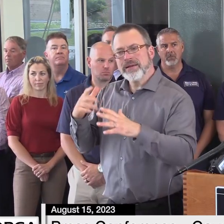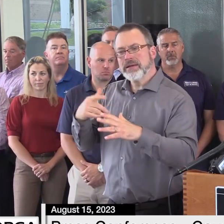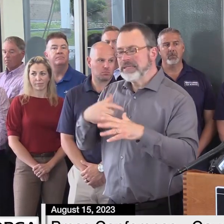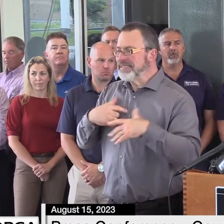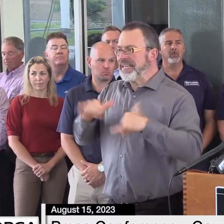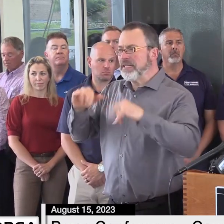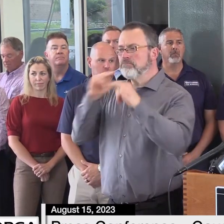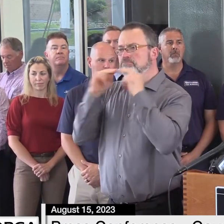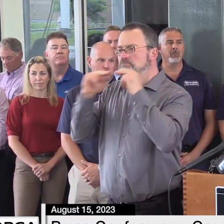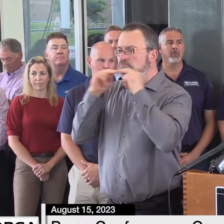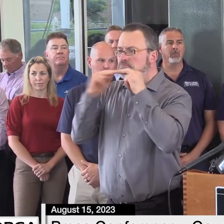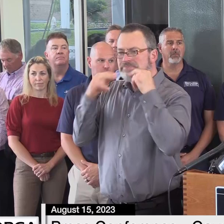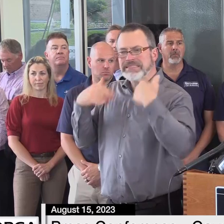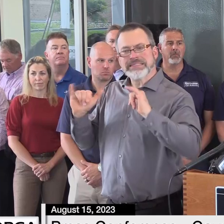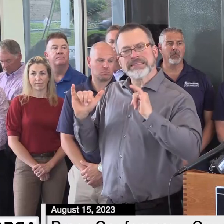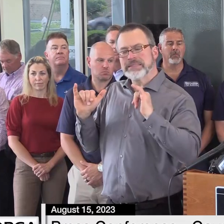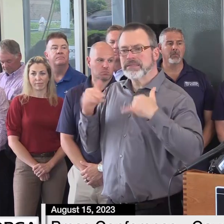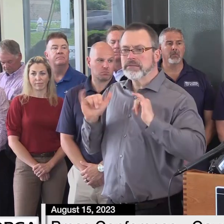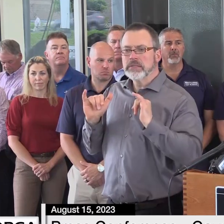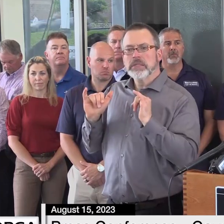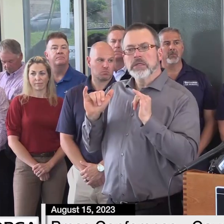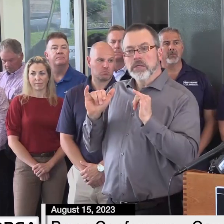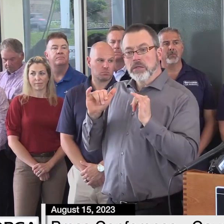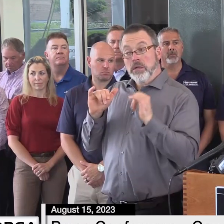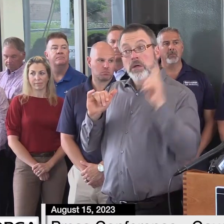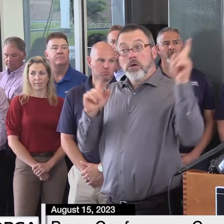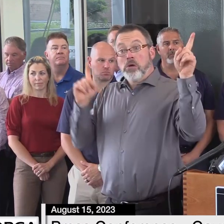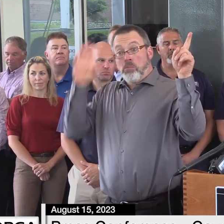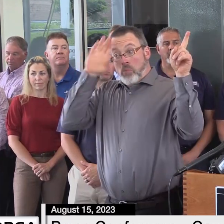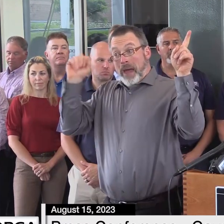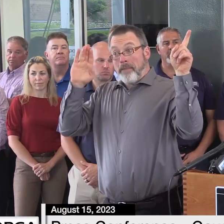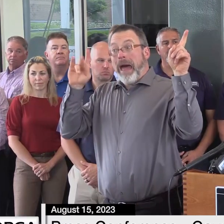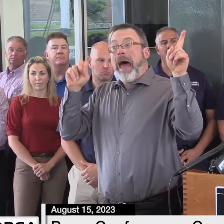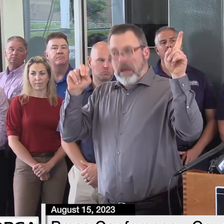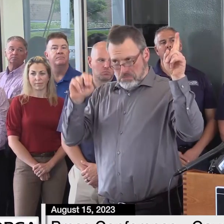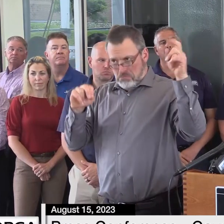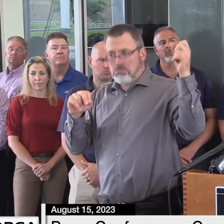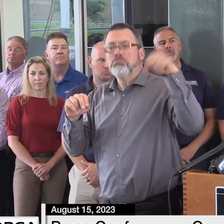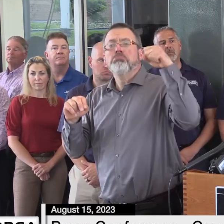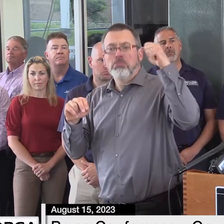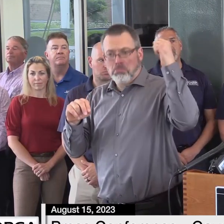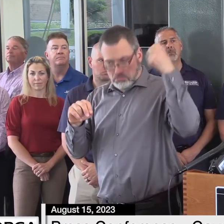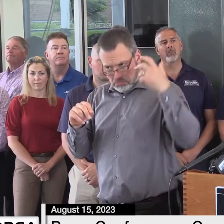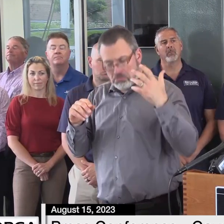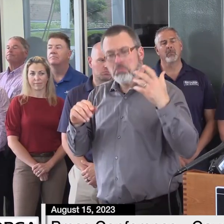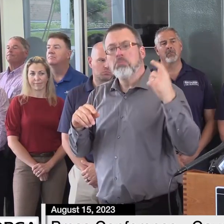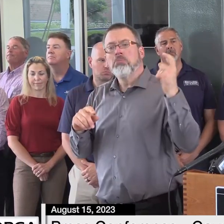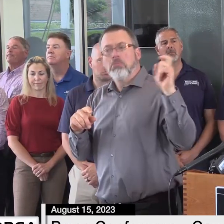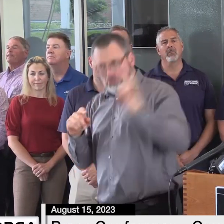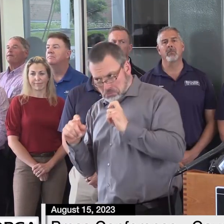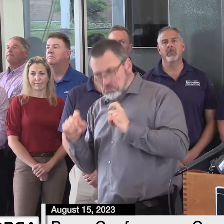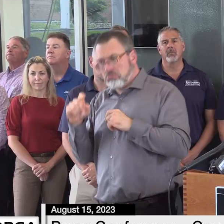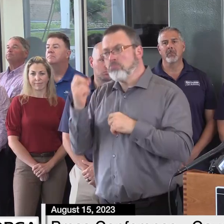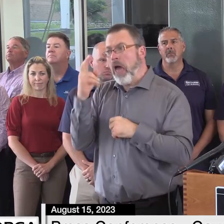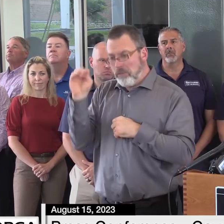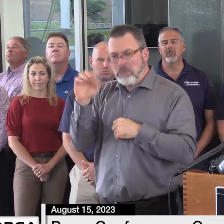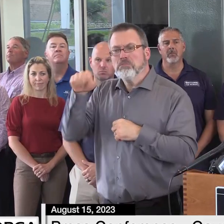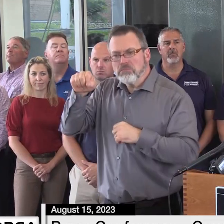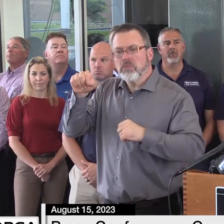I think the president decided to put the resources towards making sure that FEMA is whole.